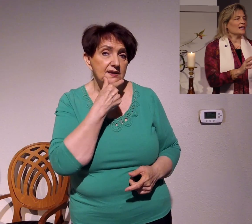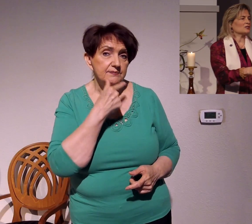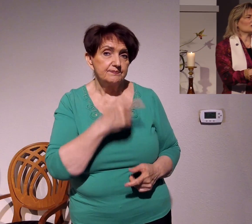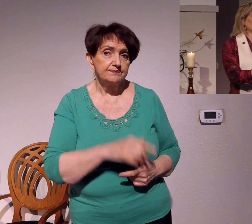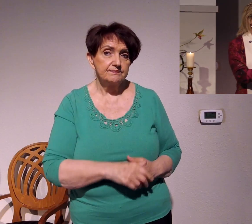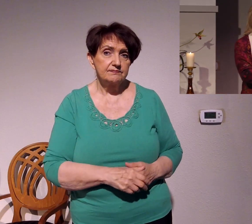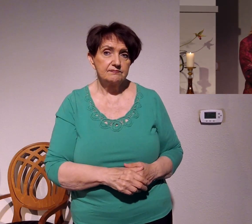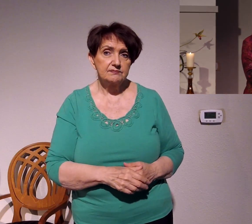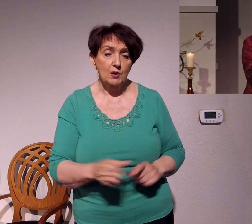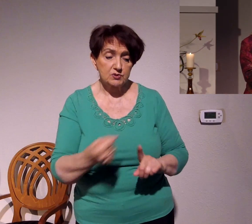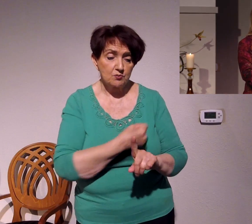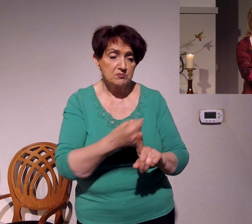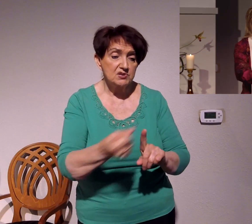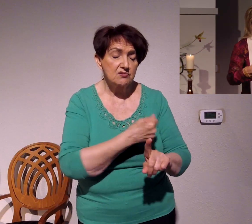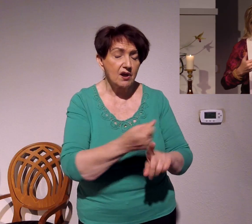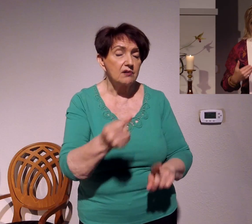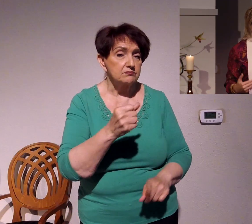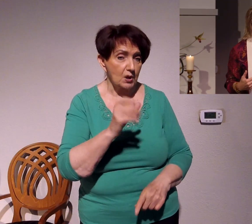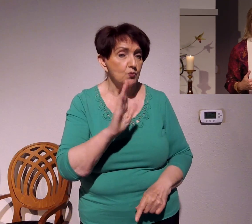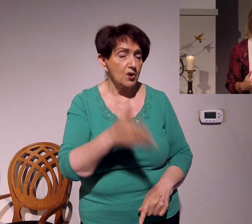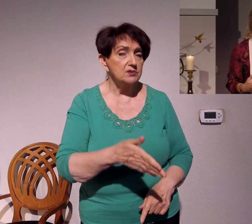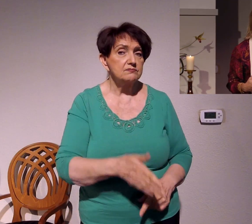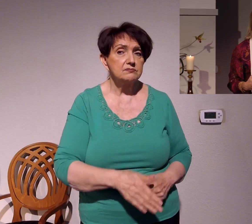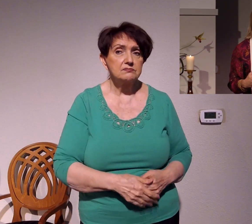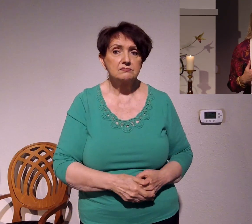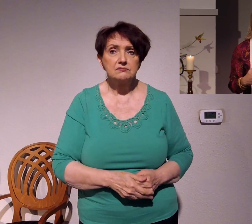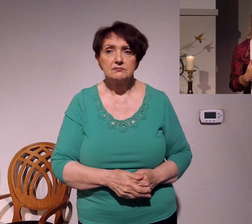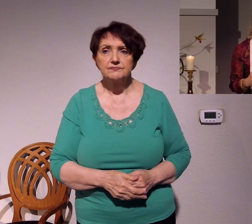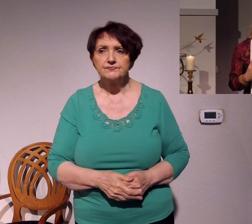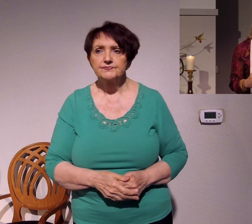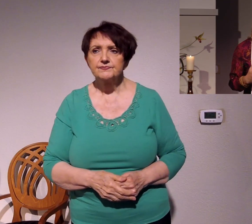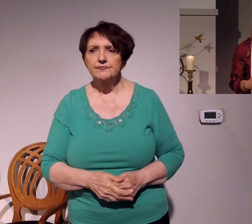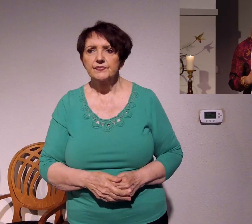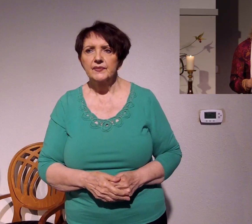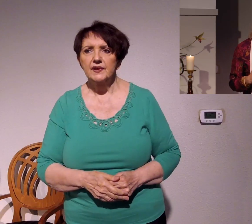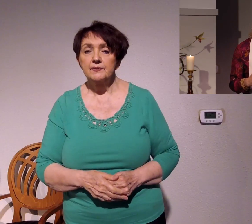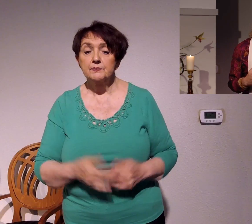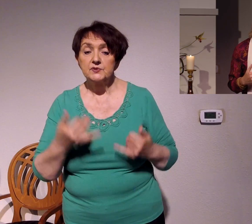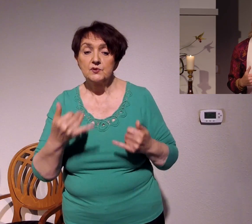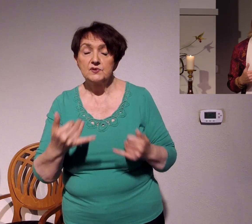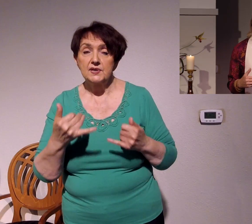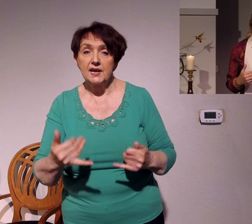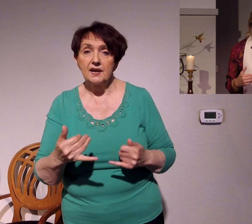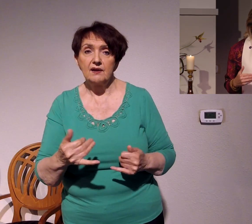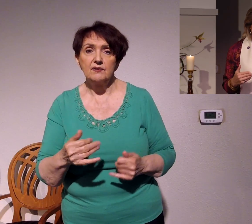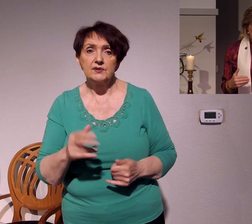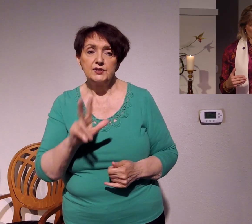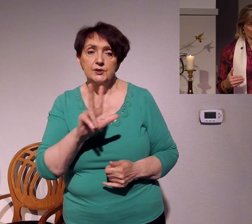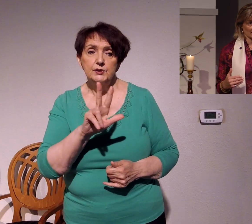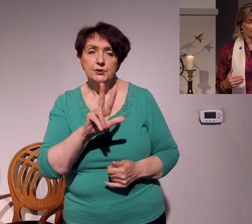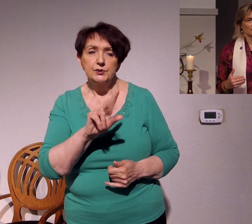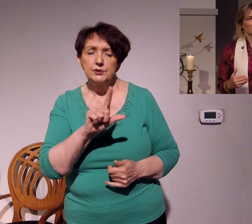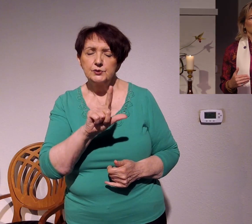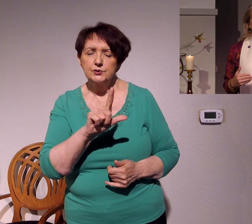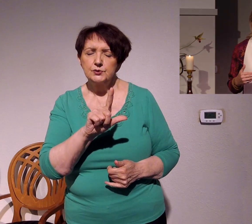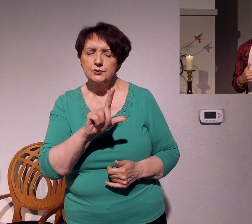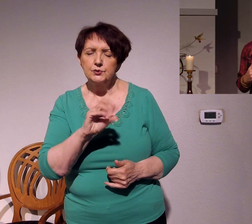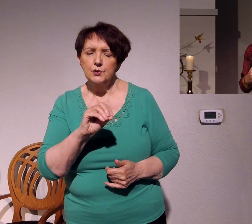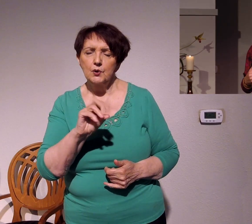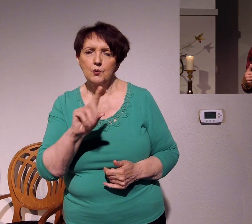So, that's to let you know, as we come into 2015, 3 years ago in this community,